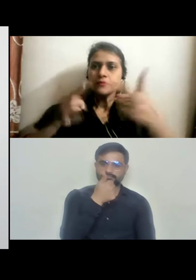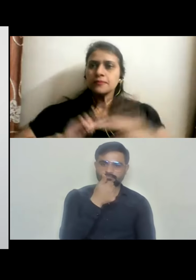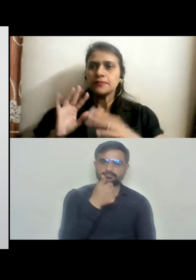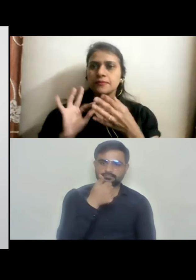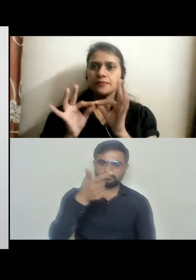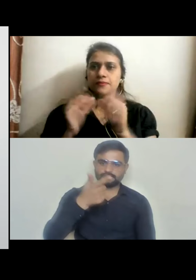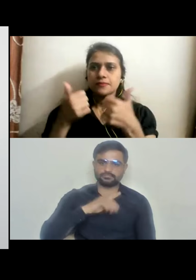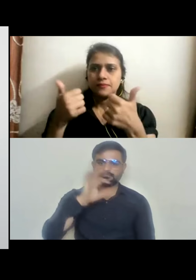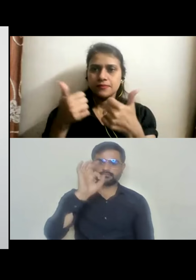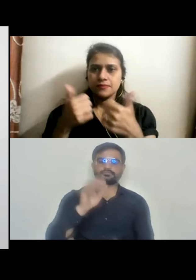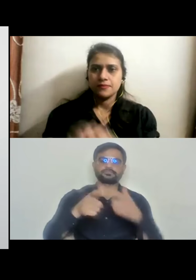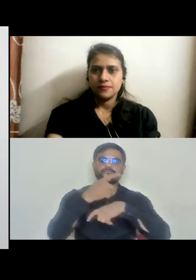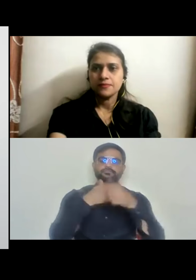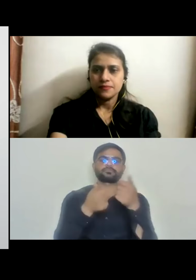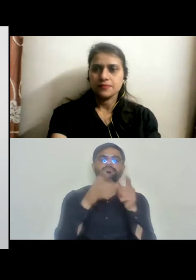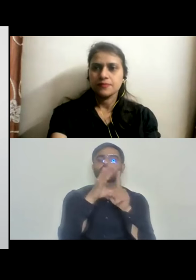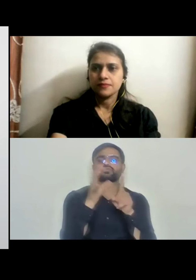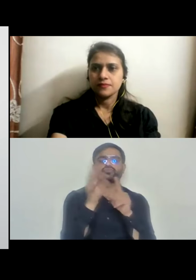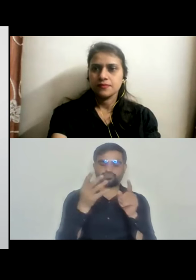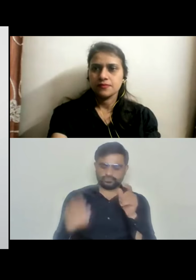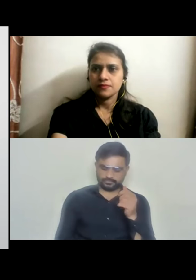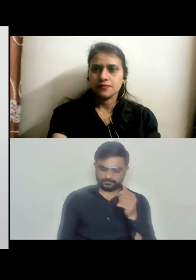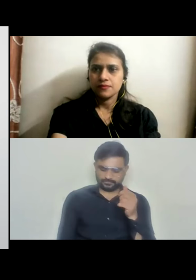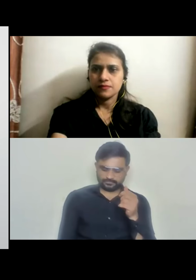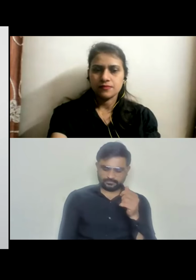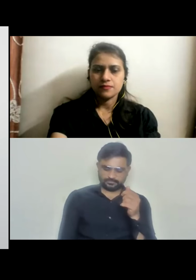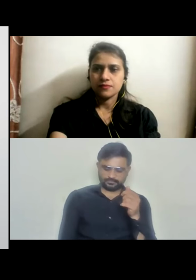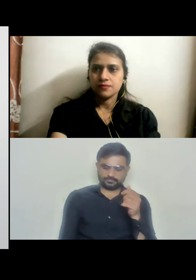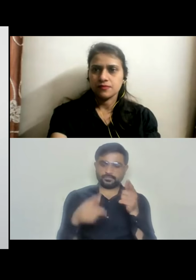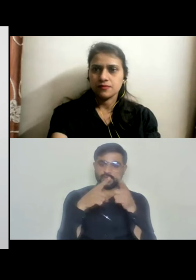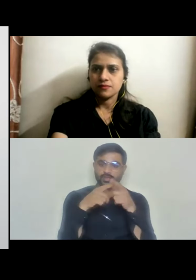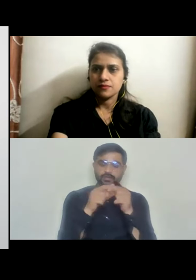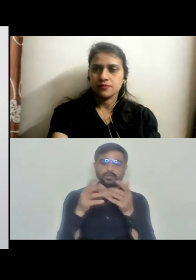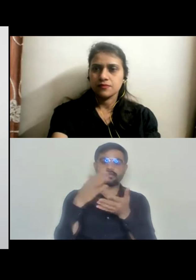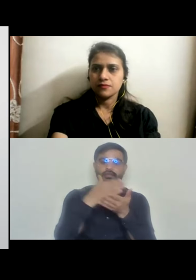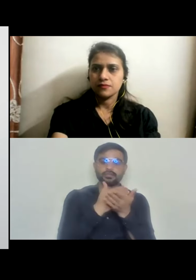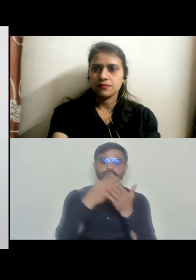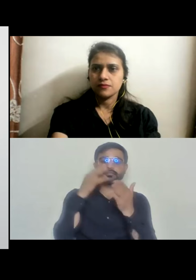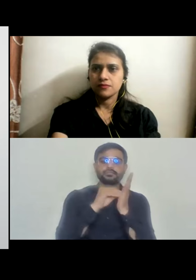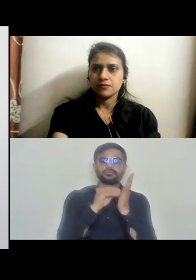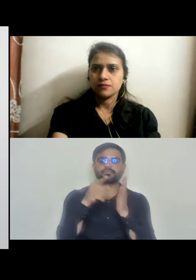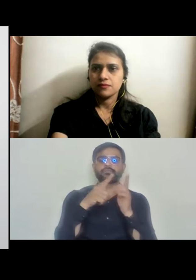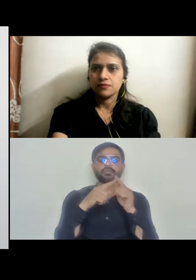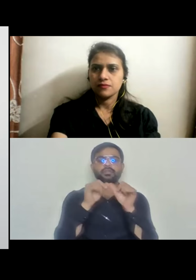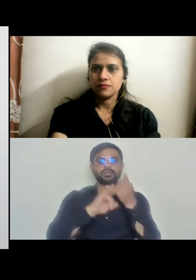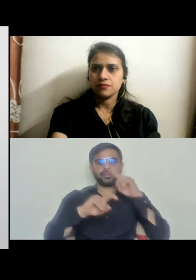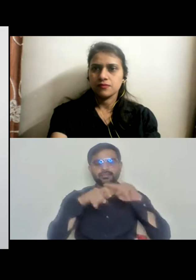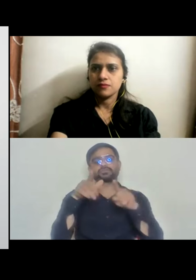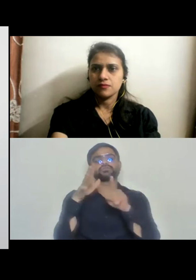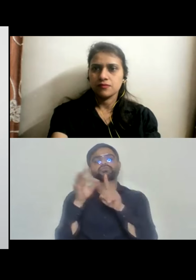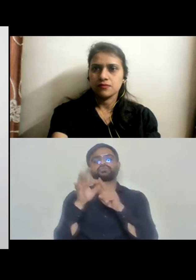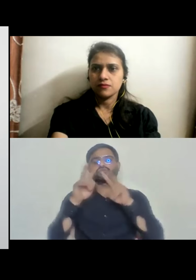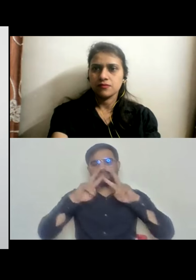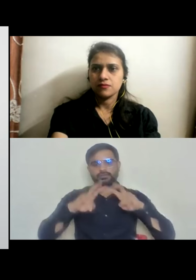validly. So that's what you do. Again, data entry this is a task to do in